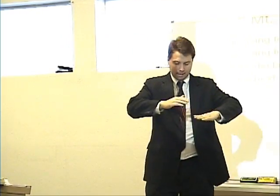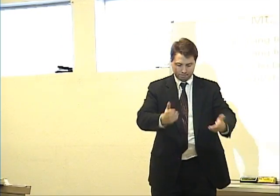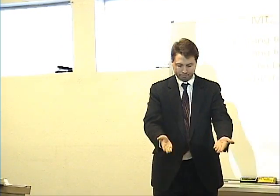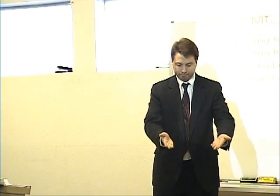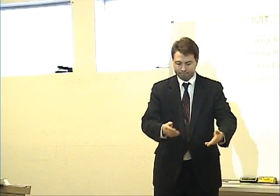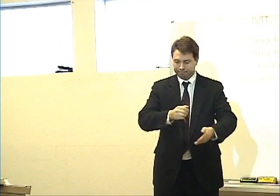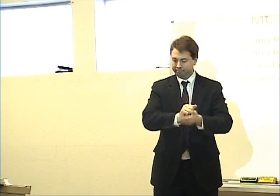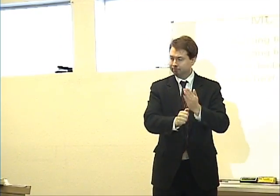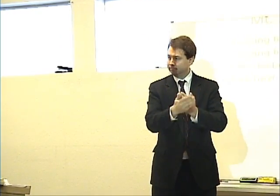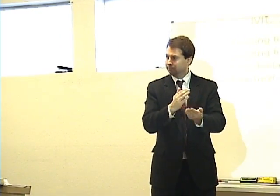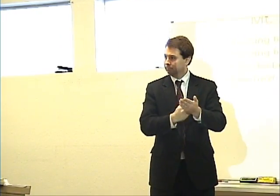up.